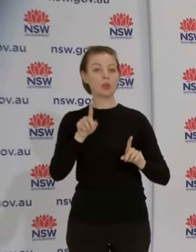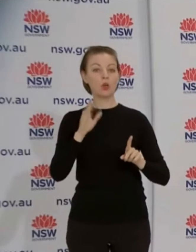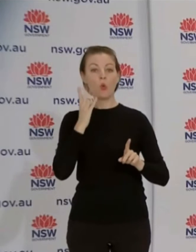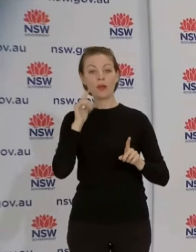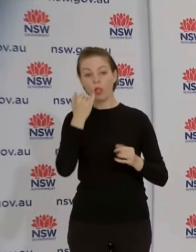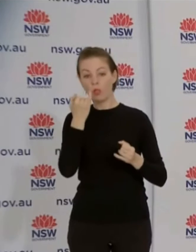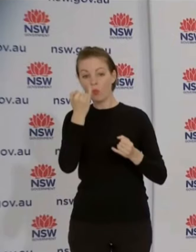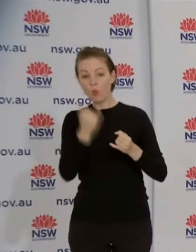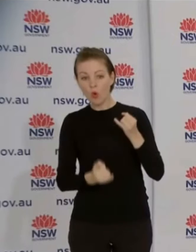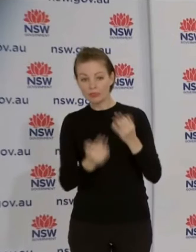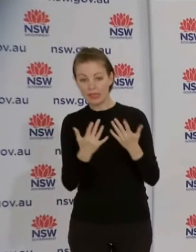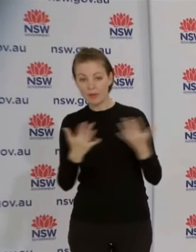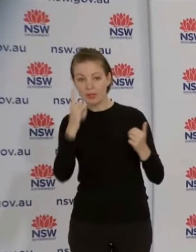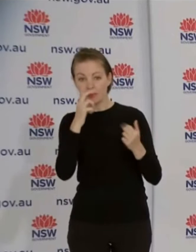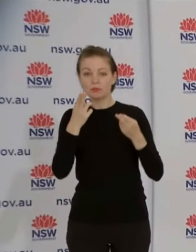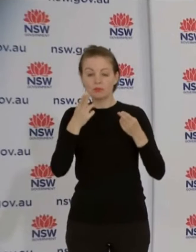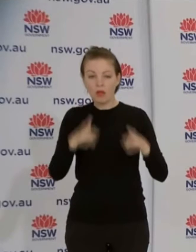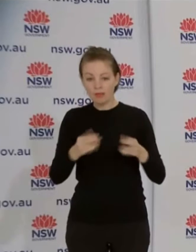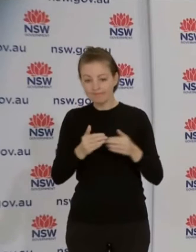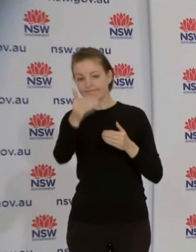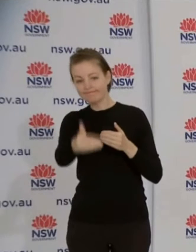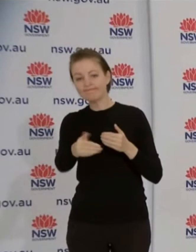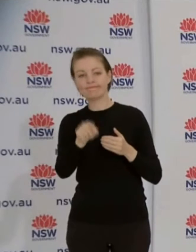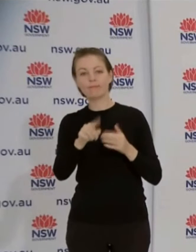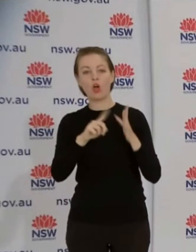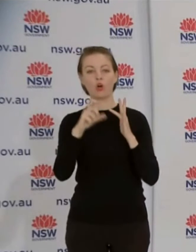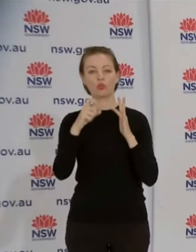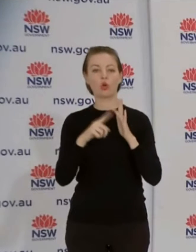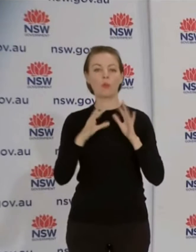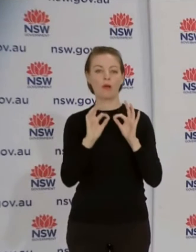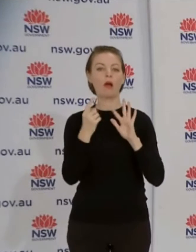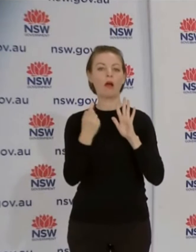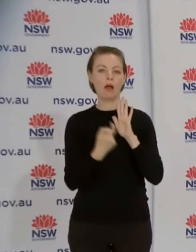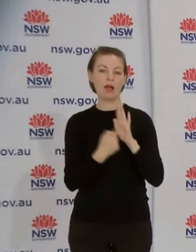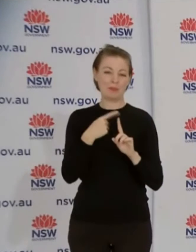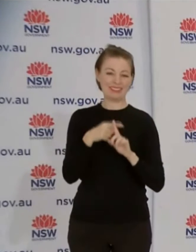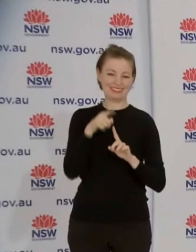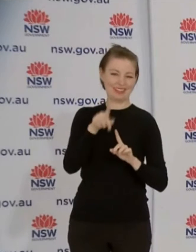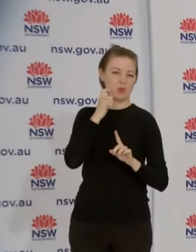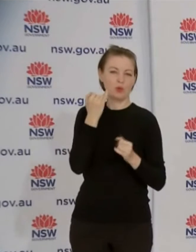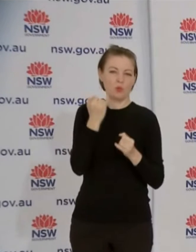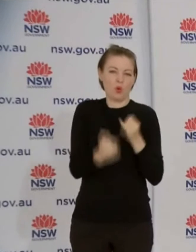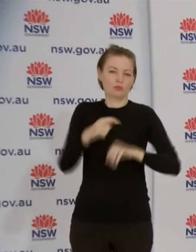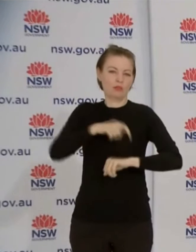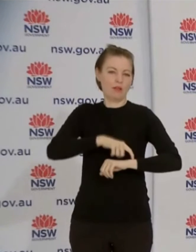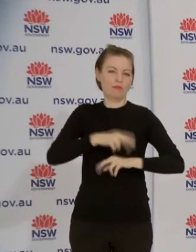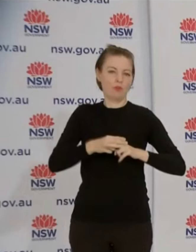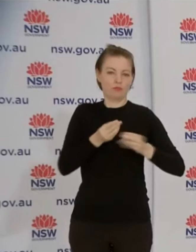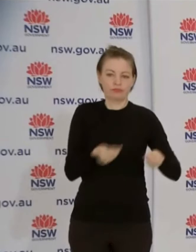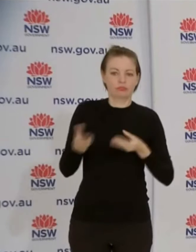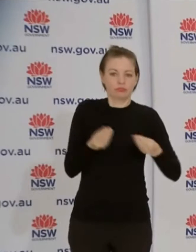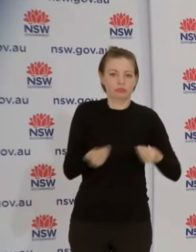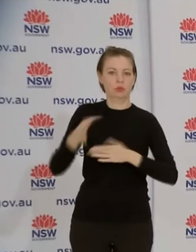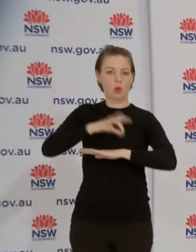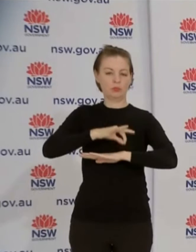of people that lose their lives, and also for the rate of people in hospital. And if I can just briefly explain that it's normally in the second week